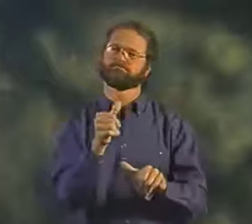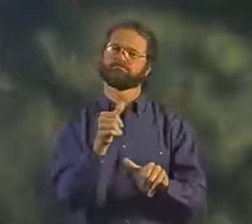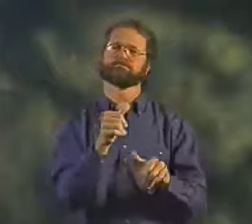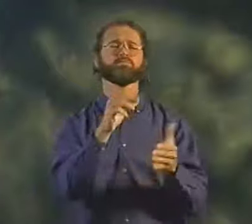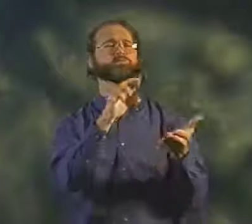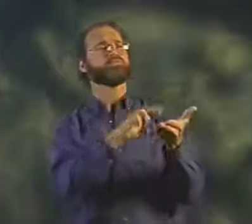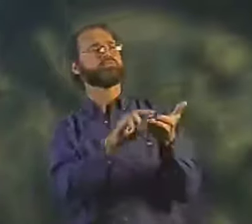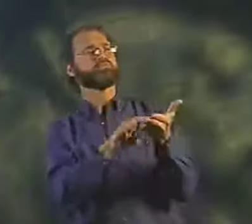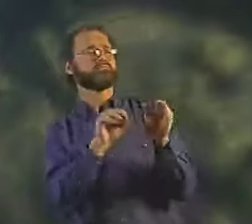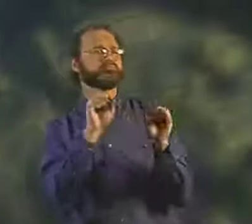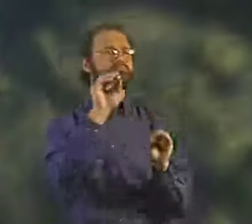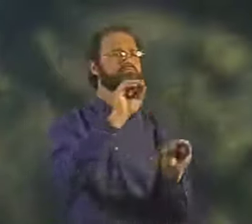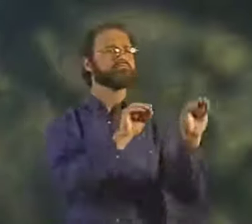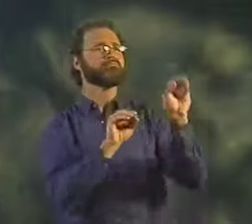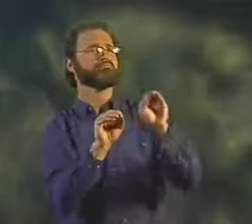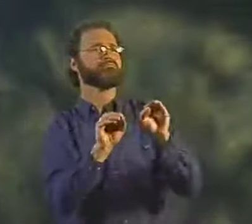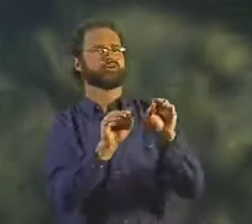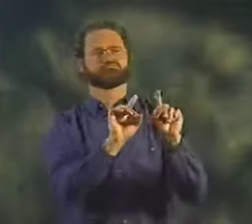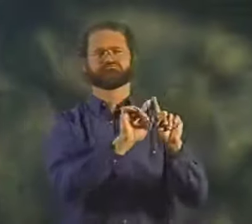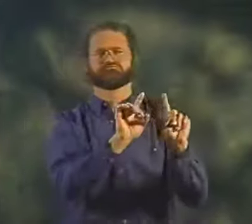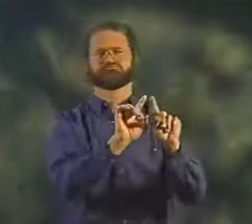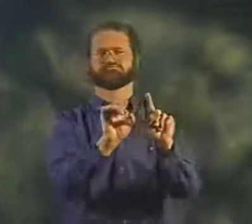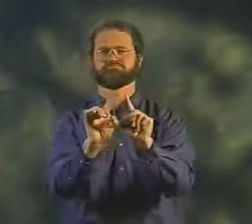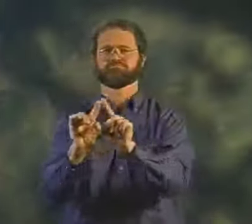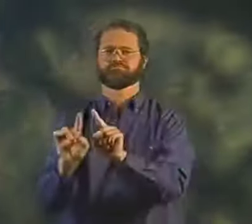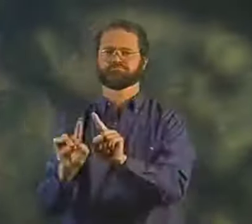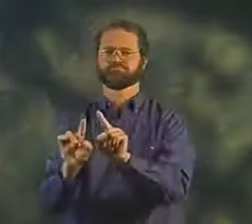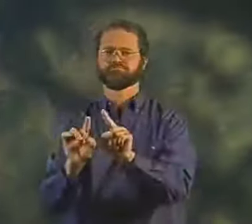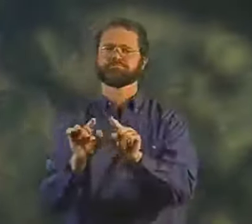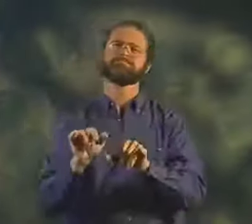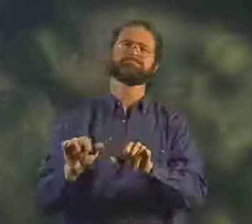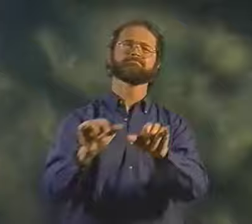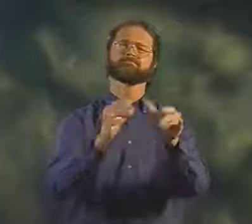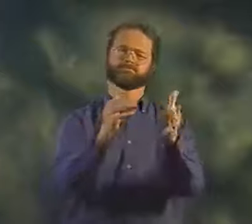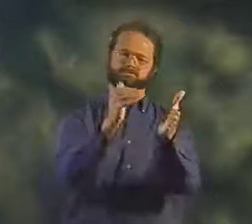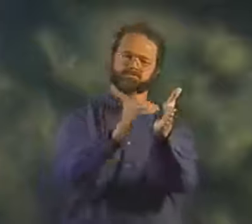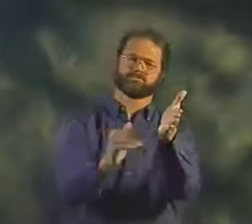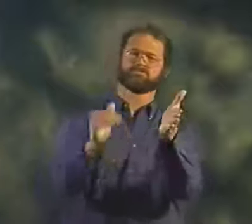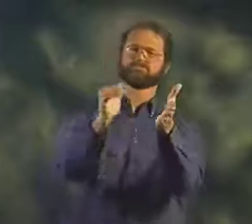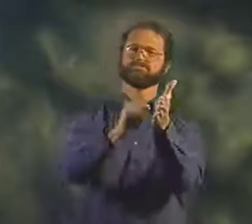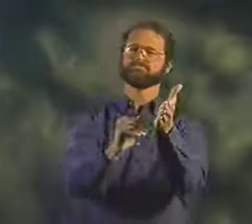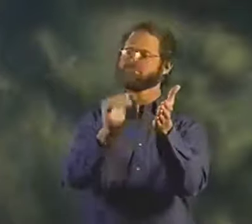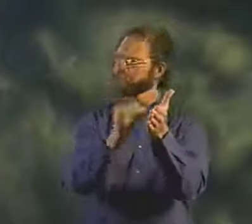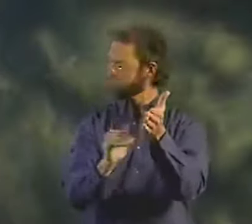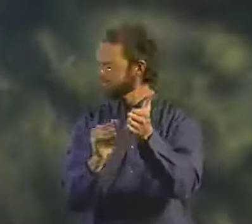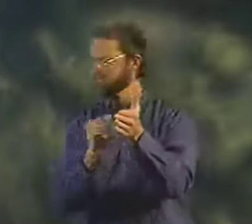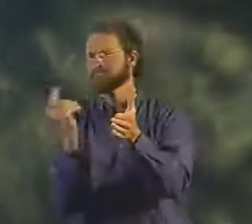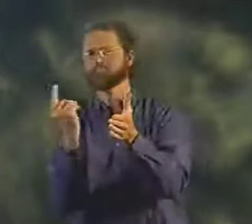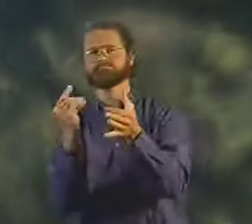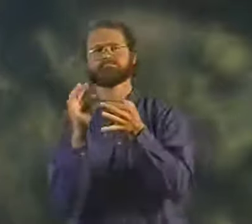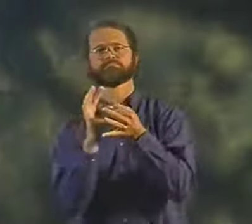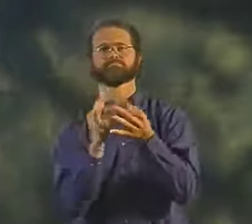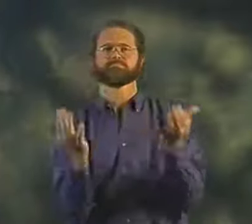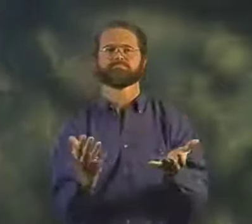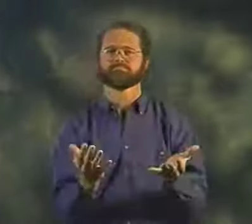ASL poetry does not follow a set of standard ASL rules. There are many combinations of patterns and